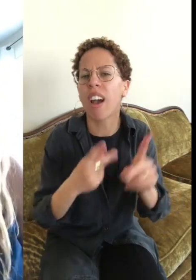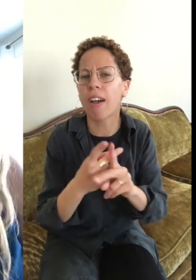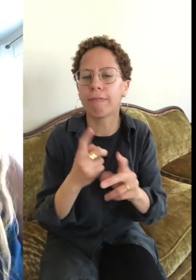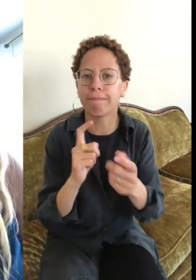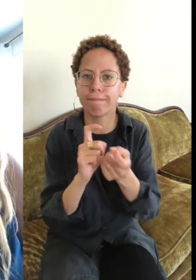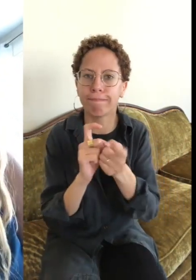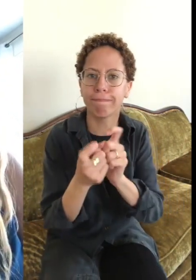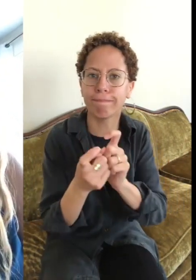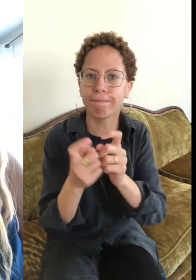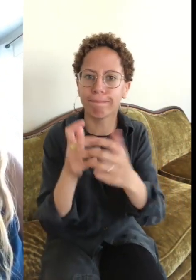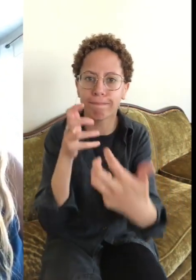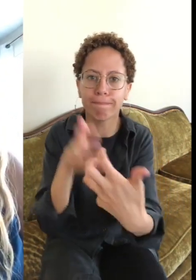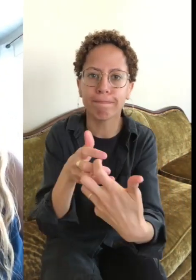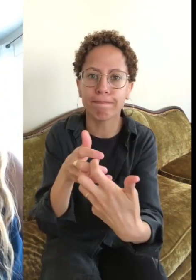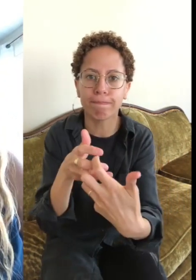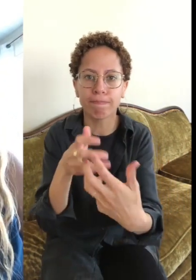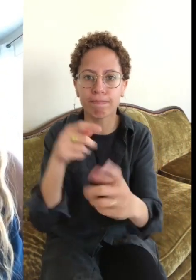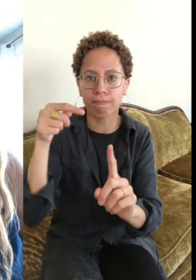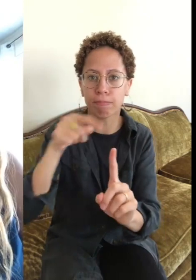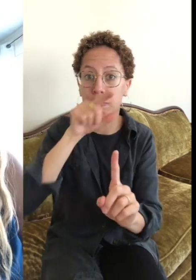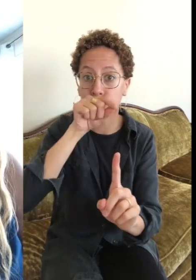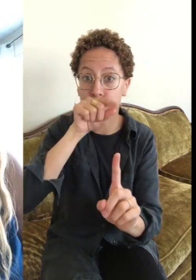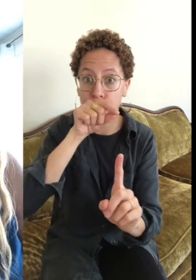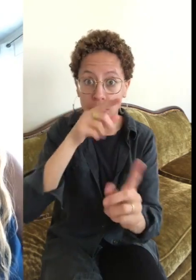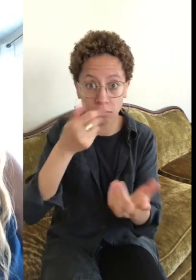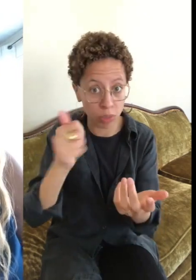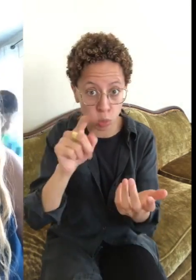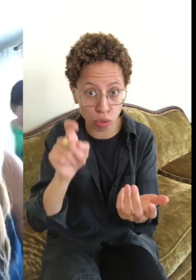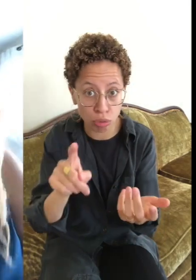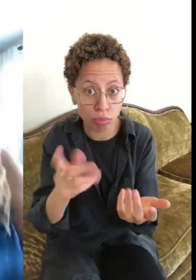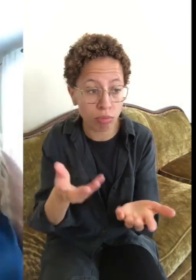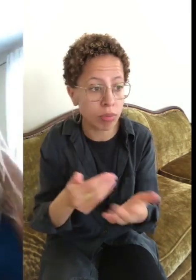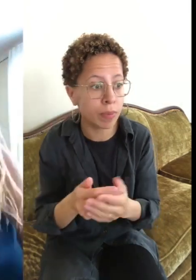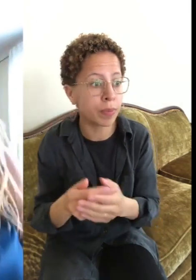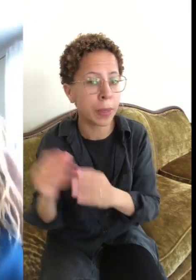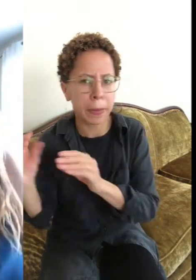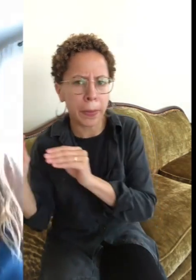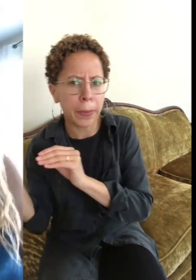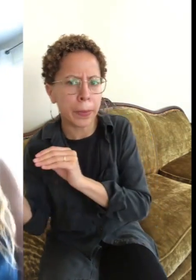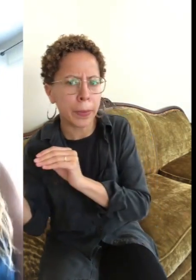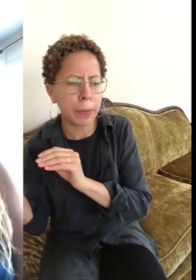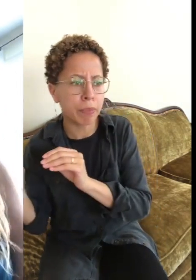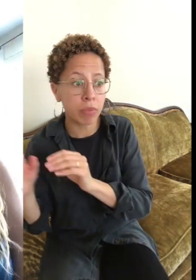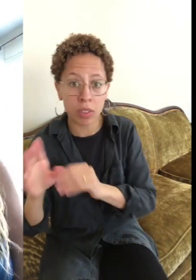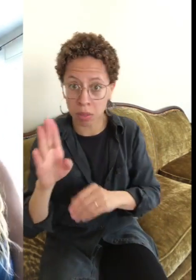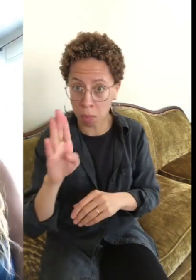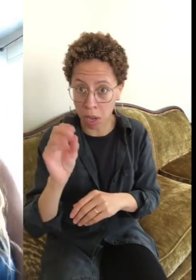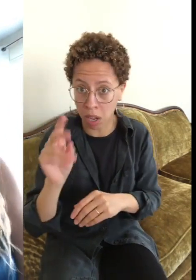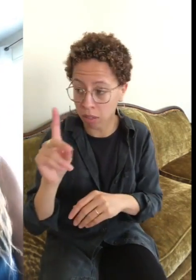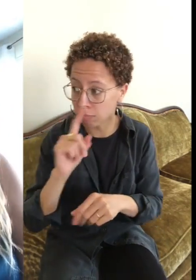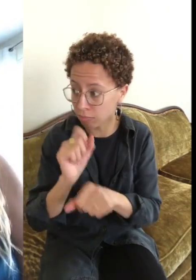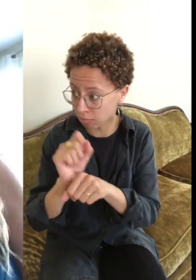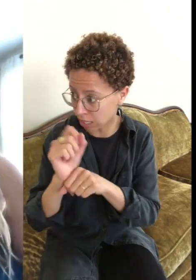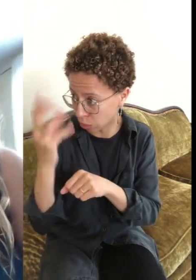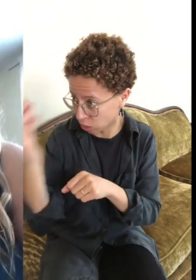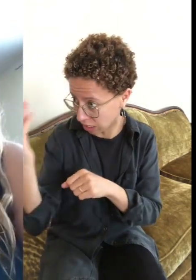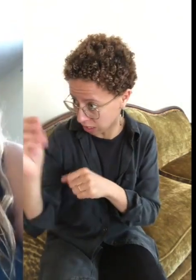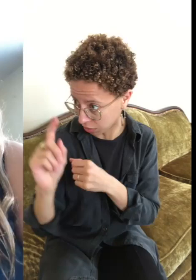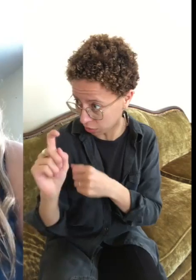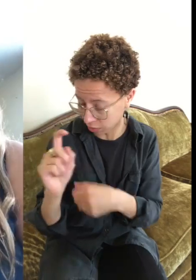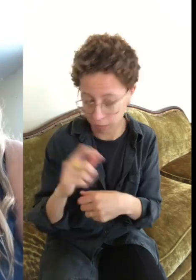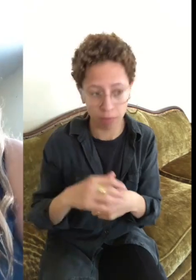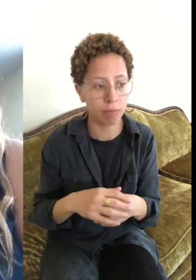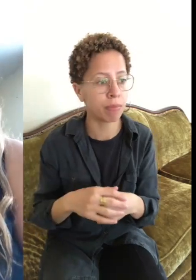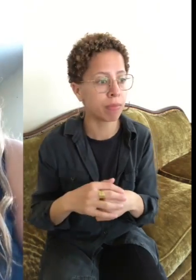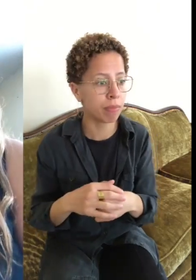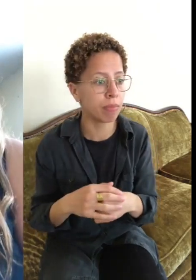have? Simon, I'm ready for you have to leave him. Okay, did Bond make his way outside? No,